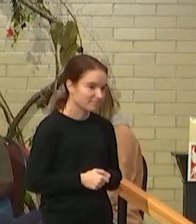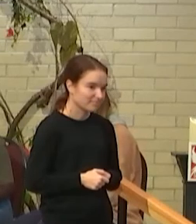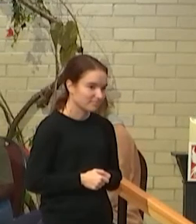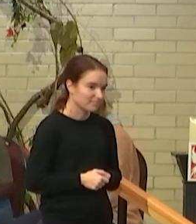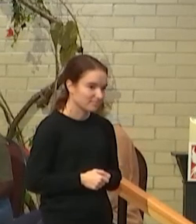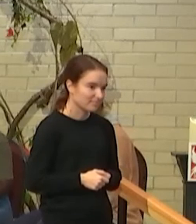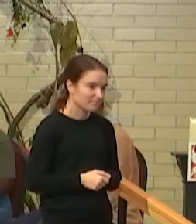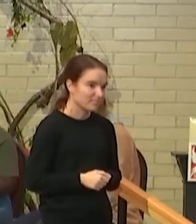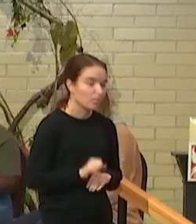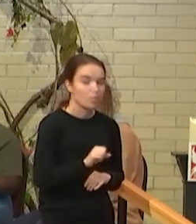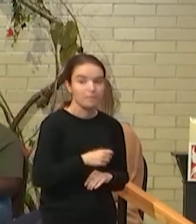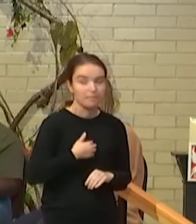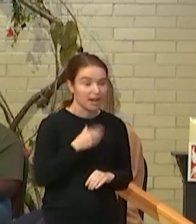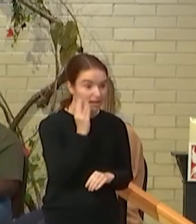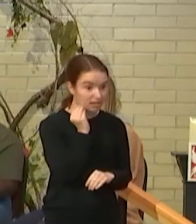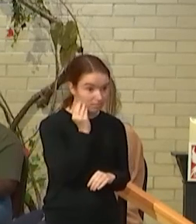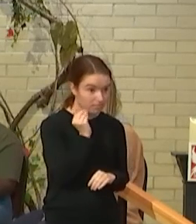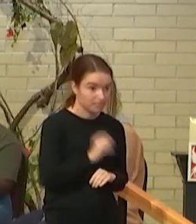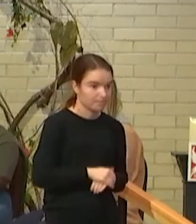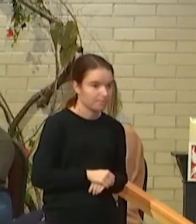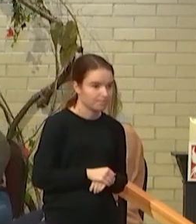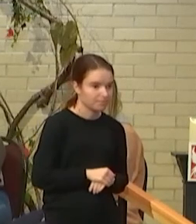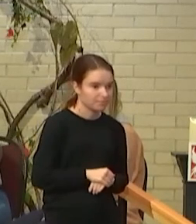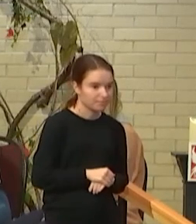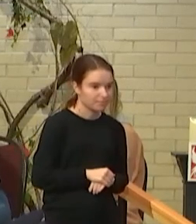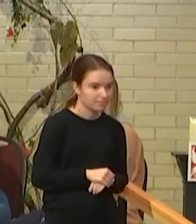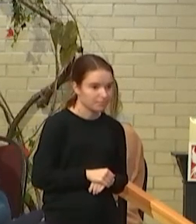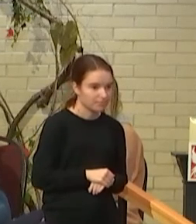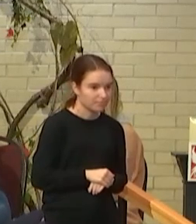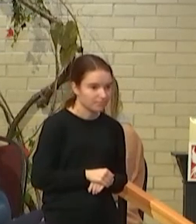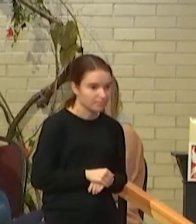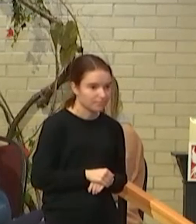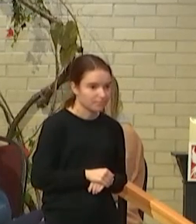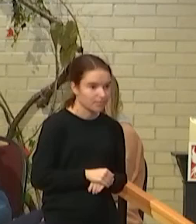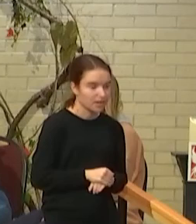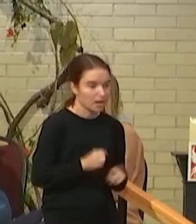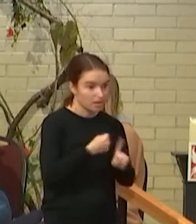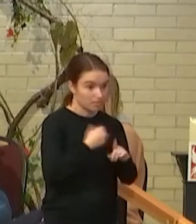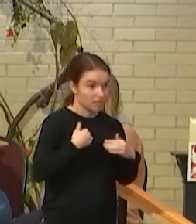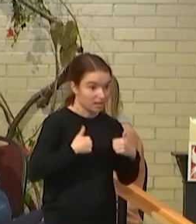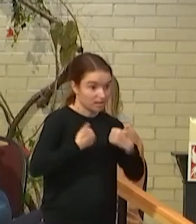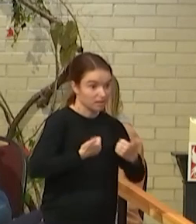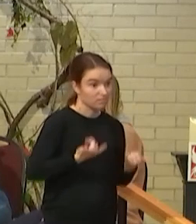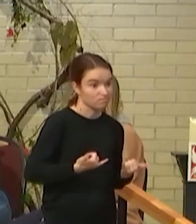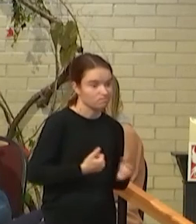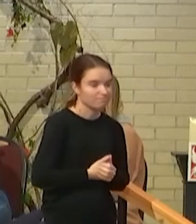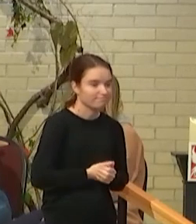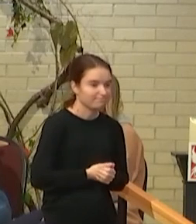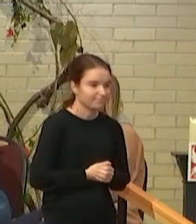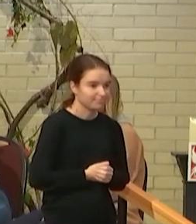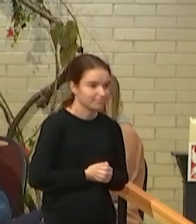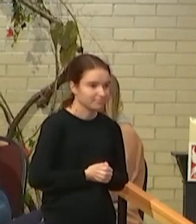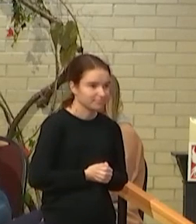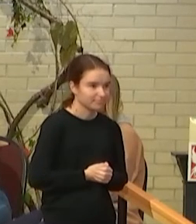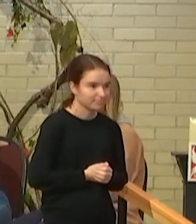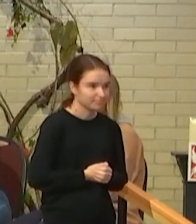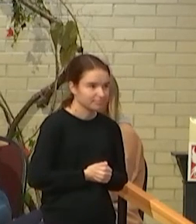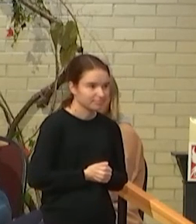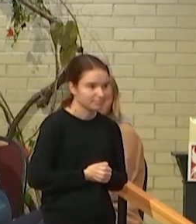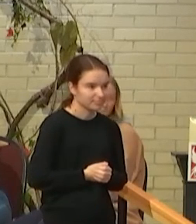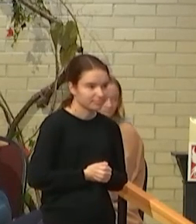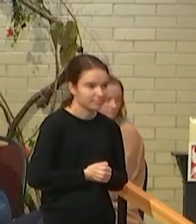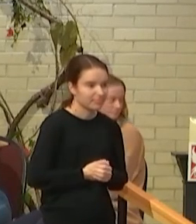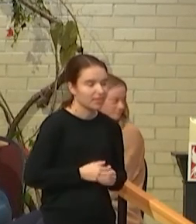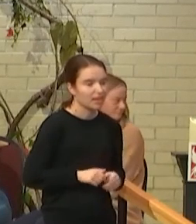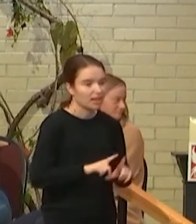So my experience that kind of like affects my life now is that the reason I have right side weakness and